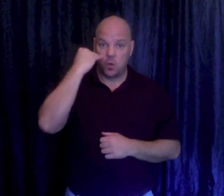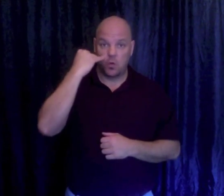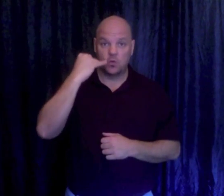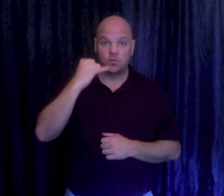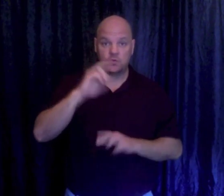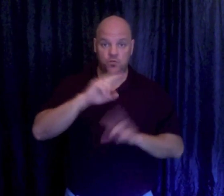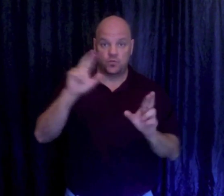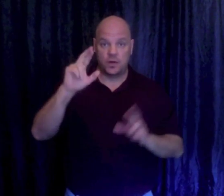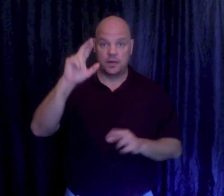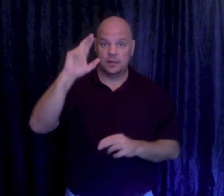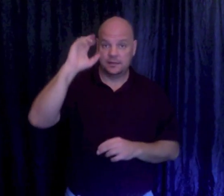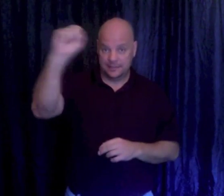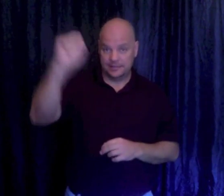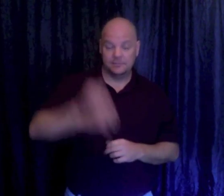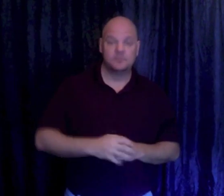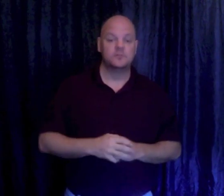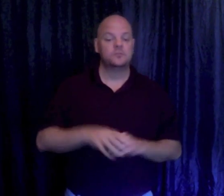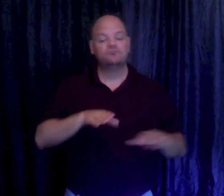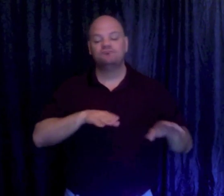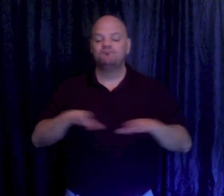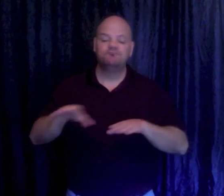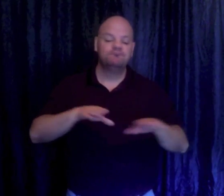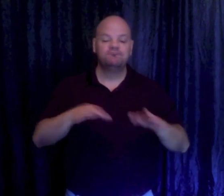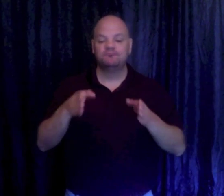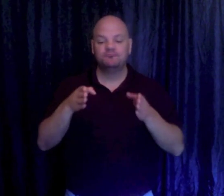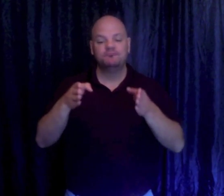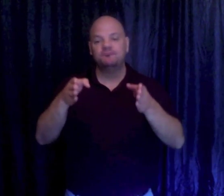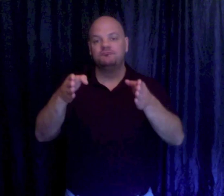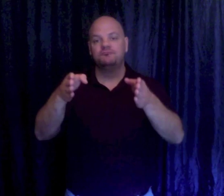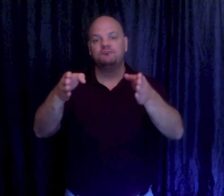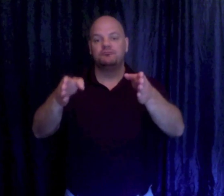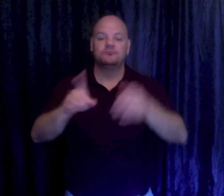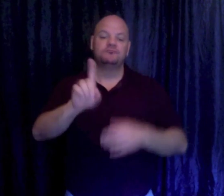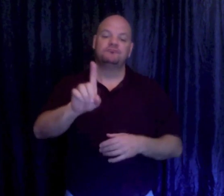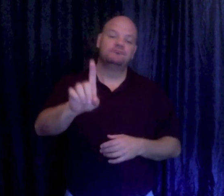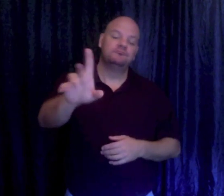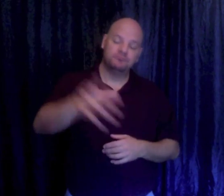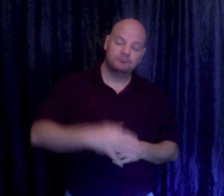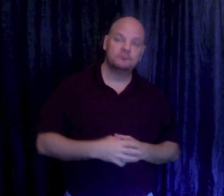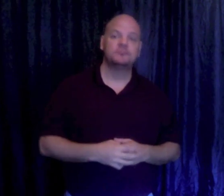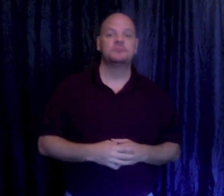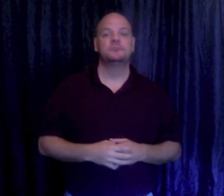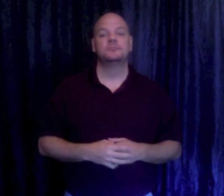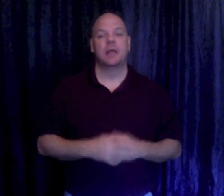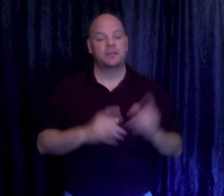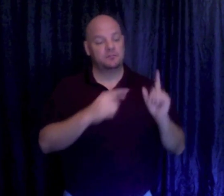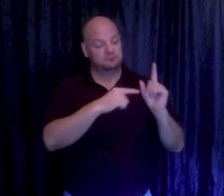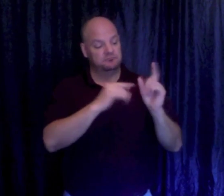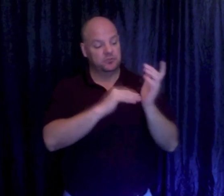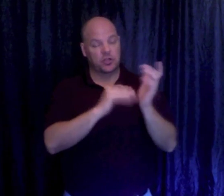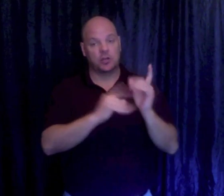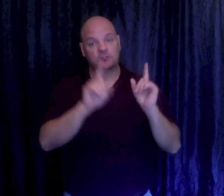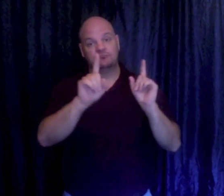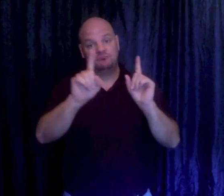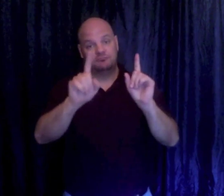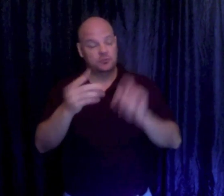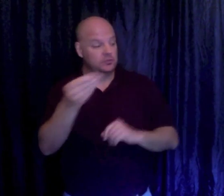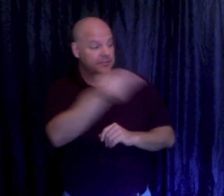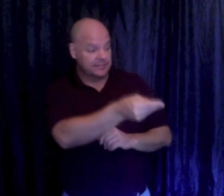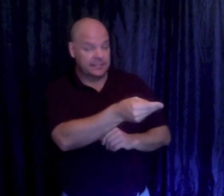of the doctor's office, and you're heading in the hallway, you try to give the credit card to the doctor, most